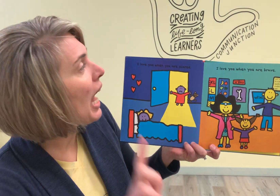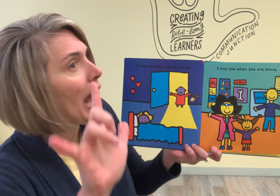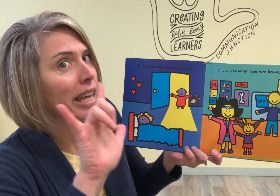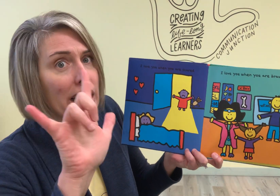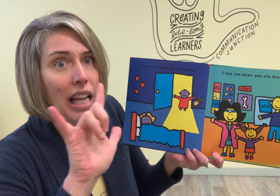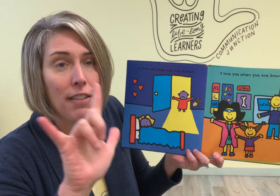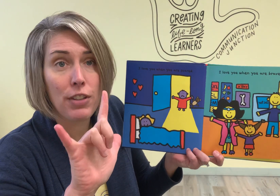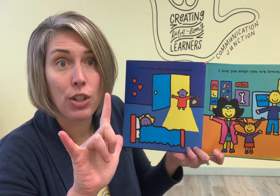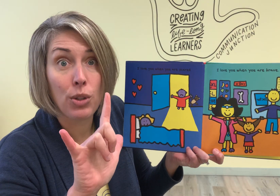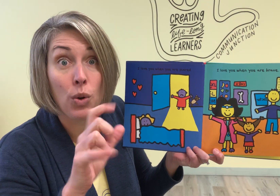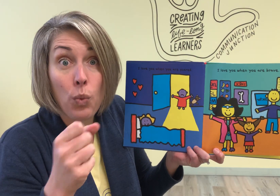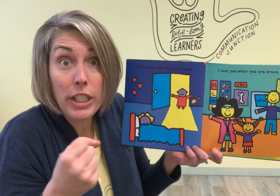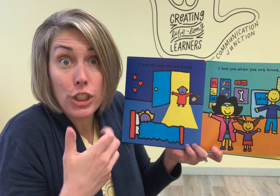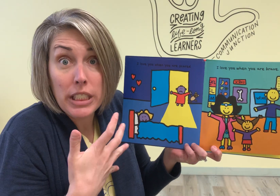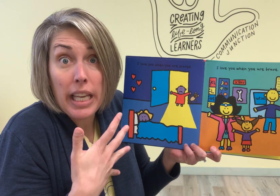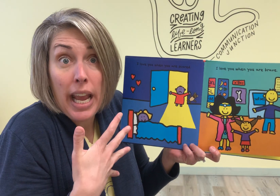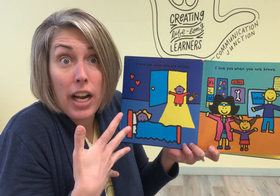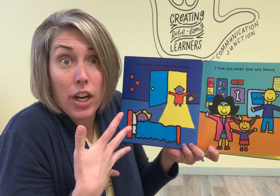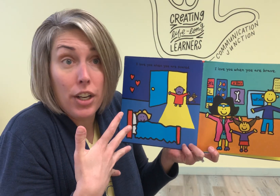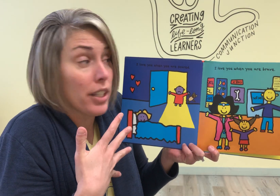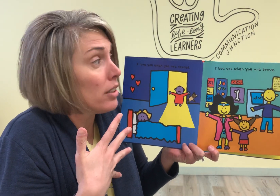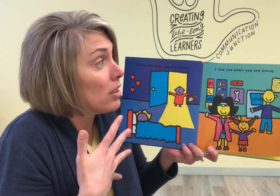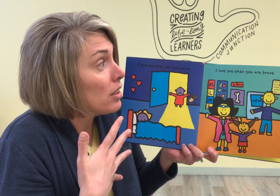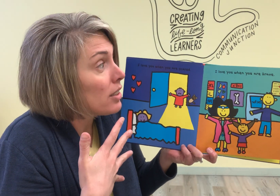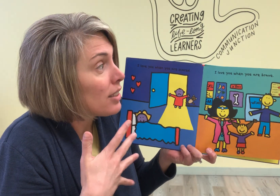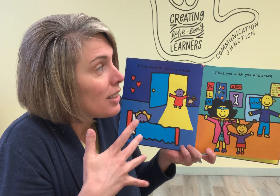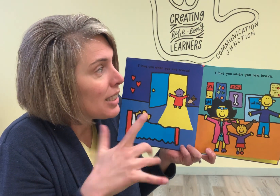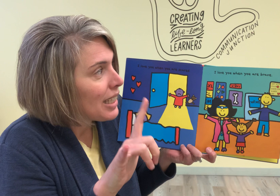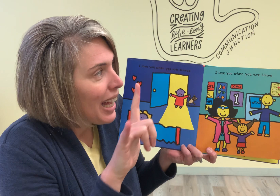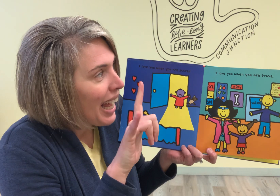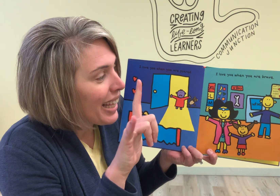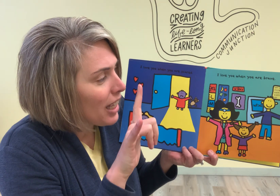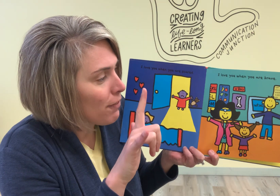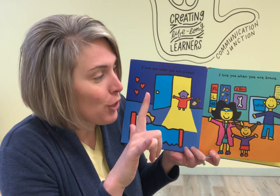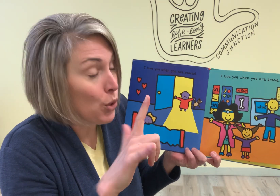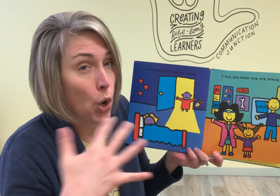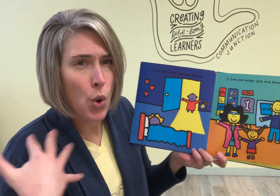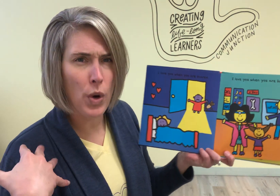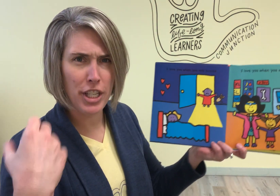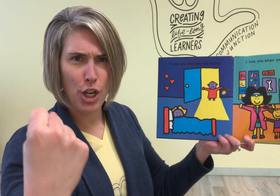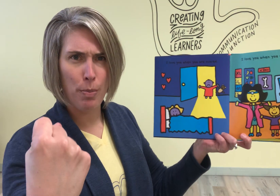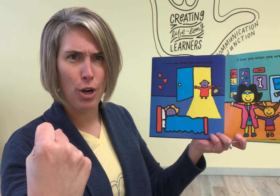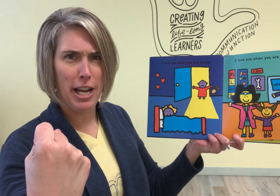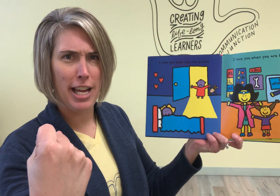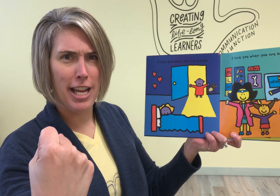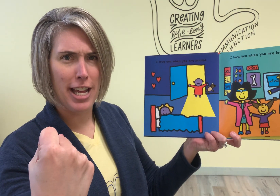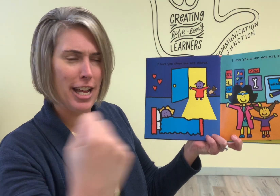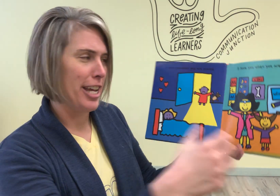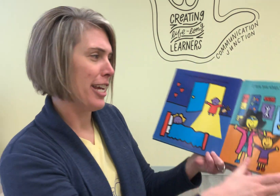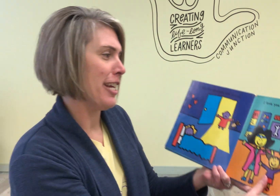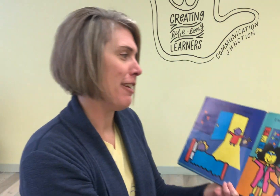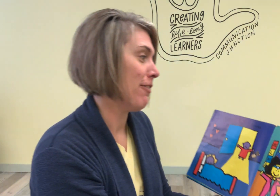I love you when you're scared. I love you when you're brave.